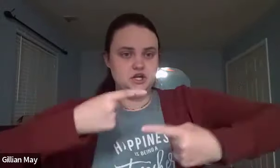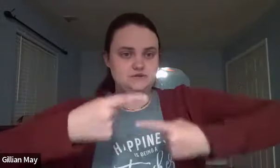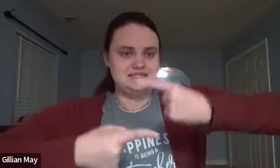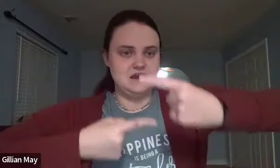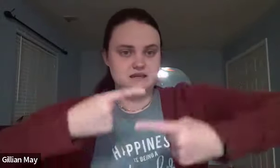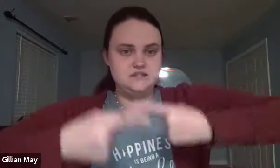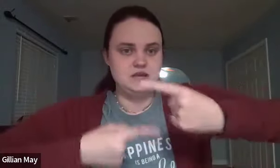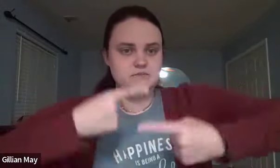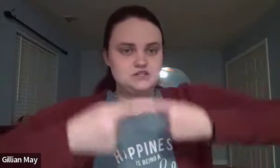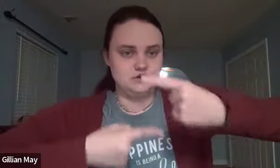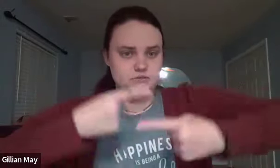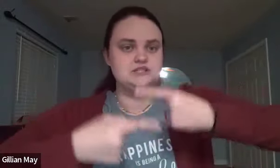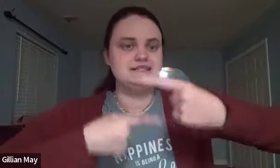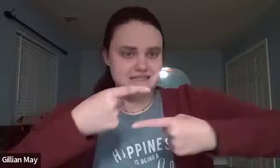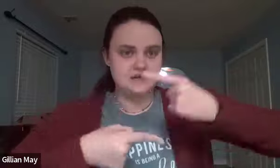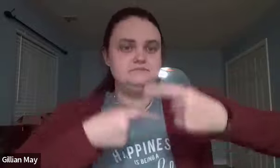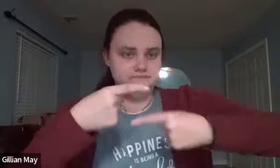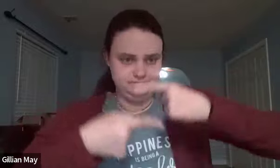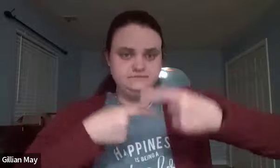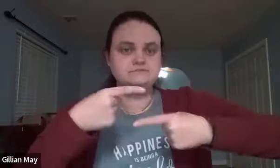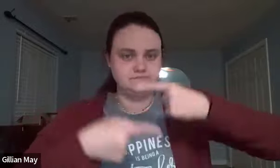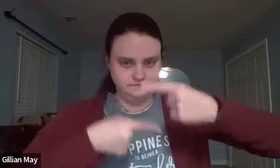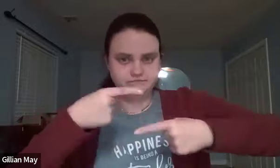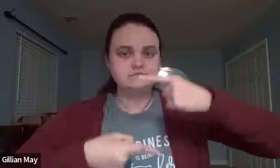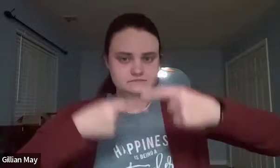to go sign. So you make them in a circle motion, sign.